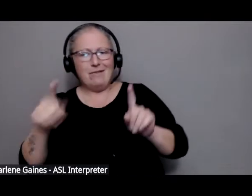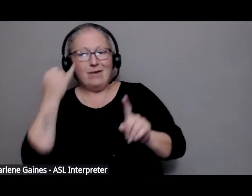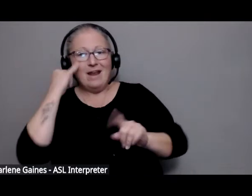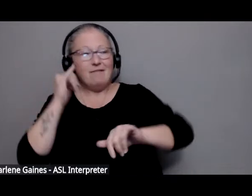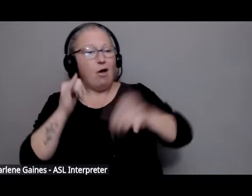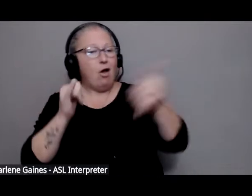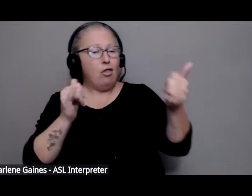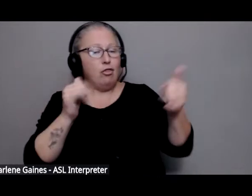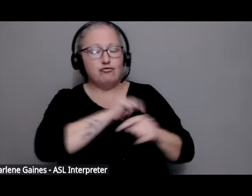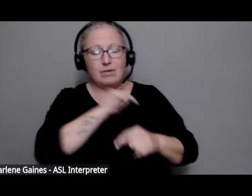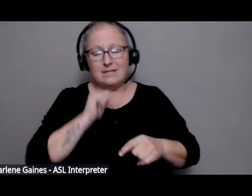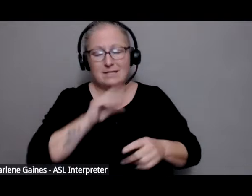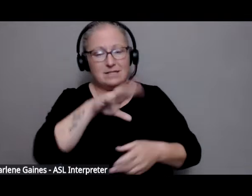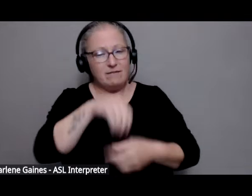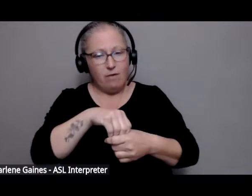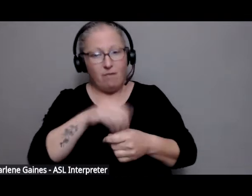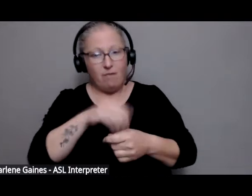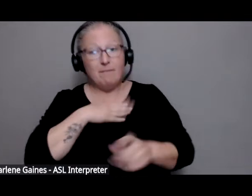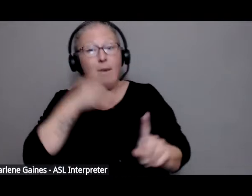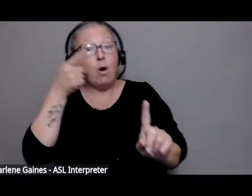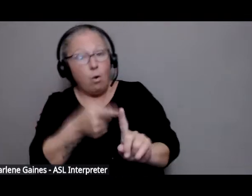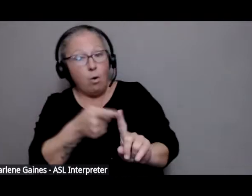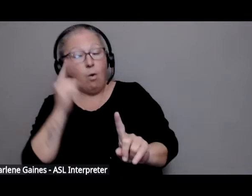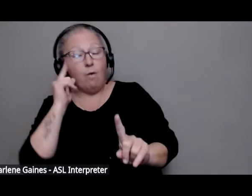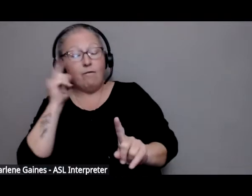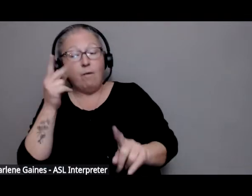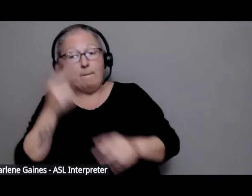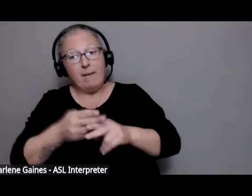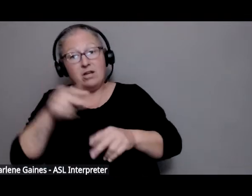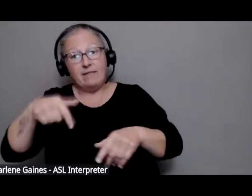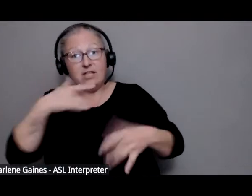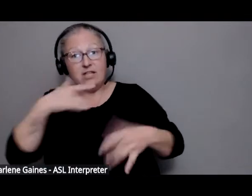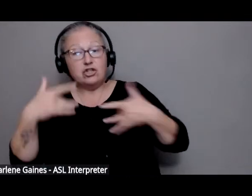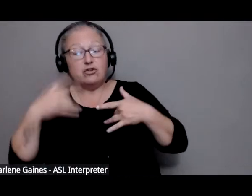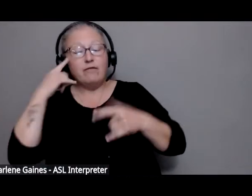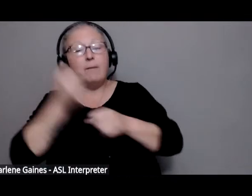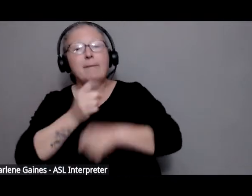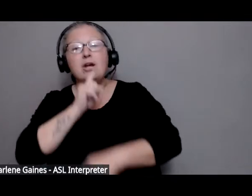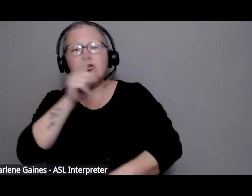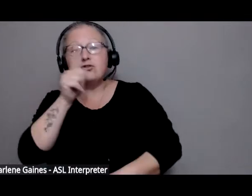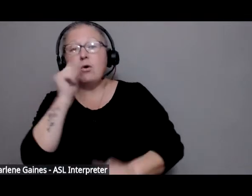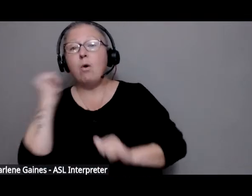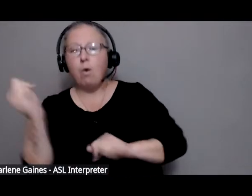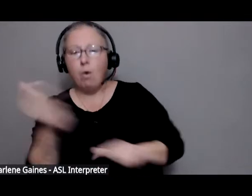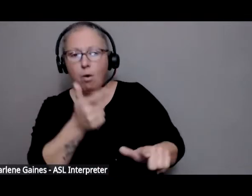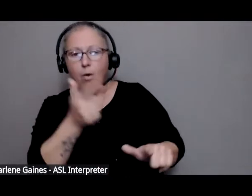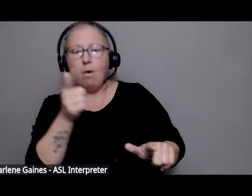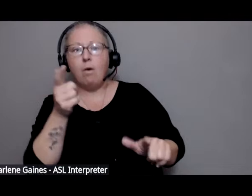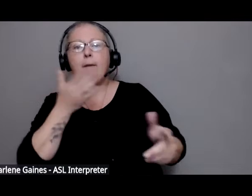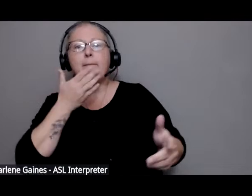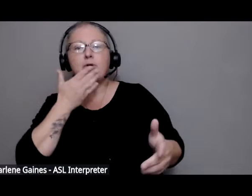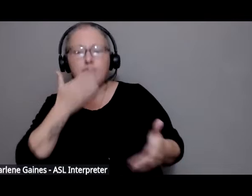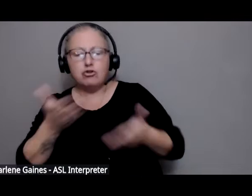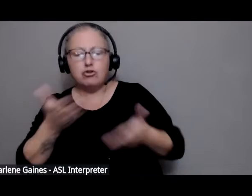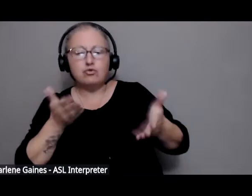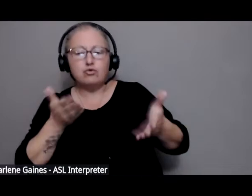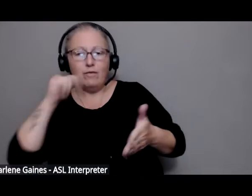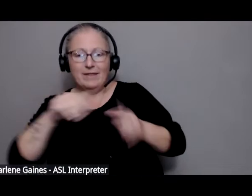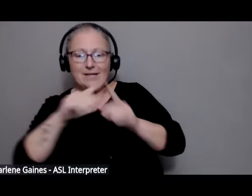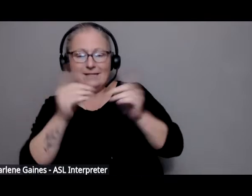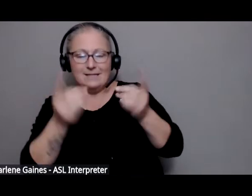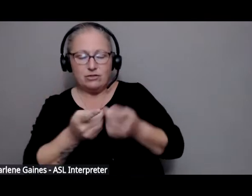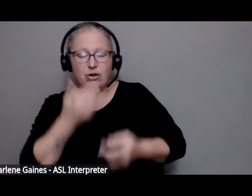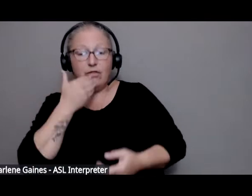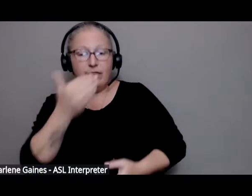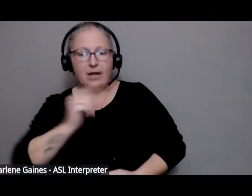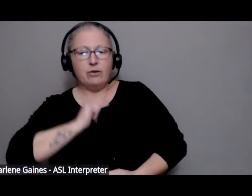trustee involved. My goal in raising these concerns is simply to ensure that we all act as good stewards of this district. Thank you. And I'll turn